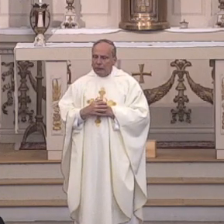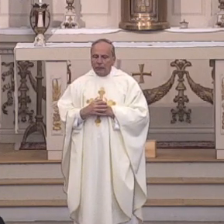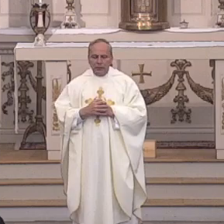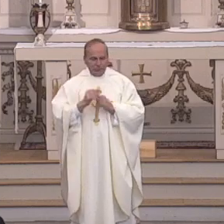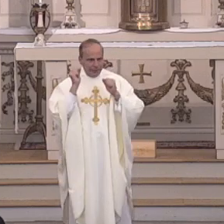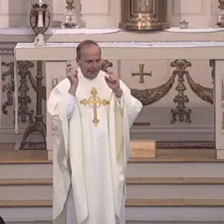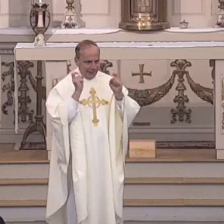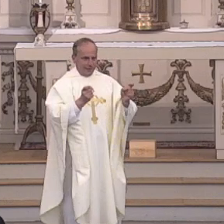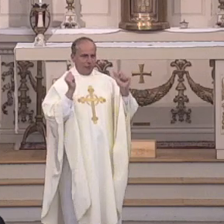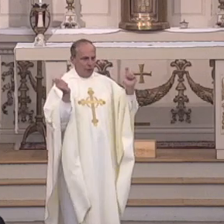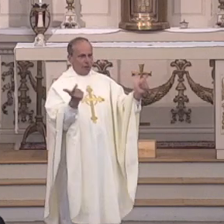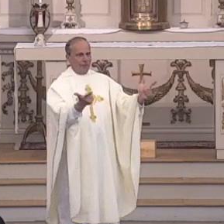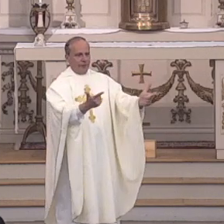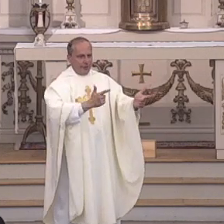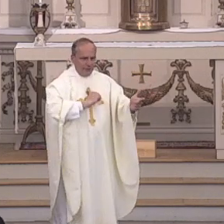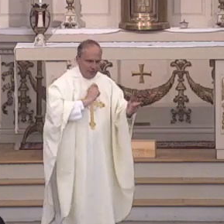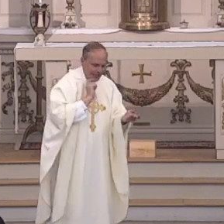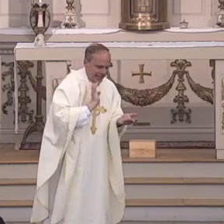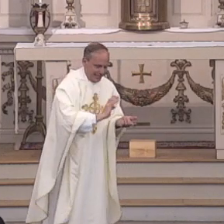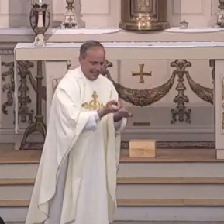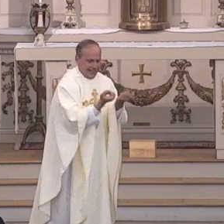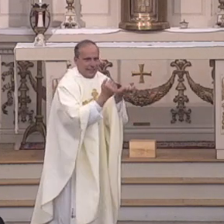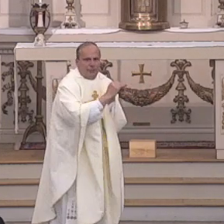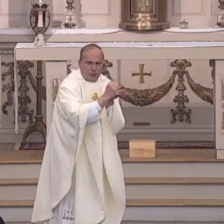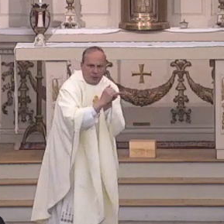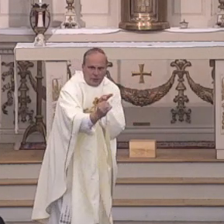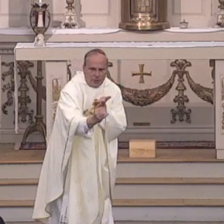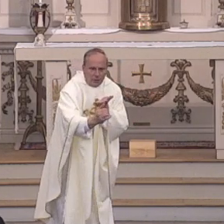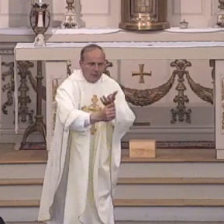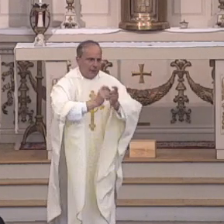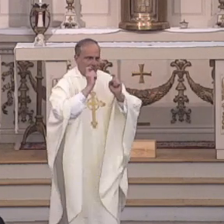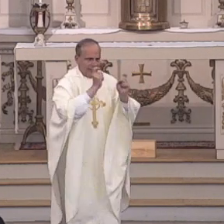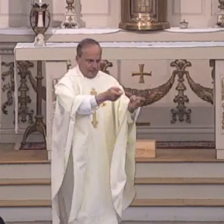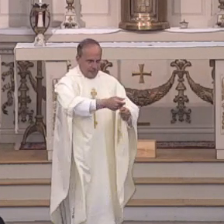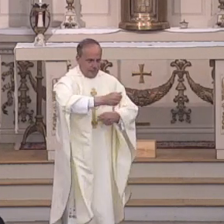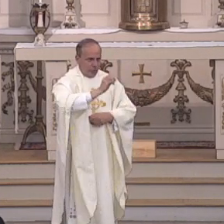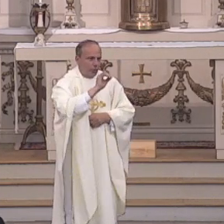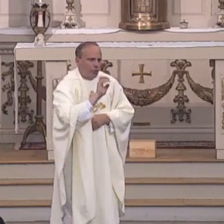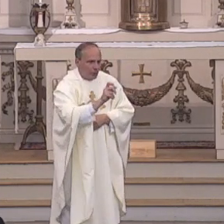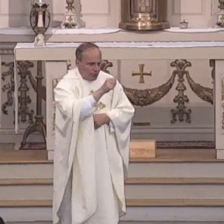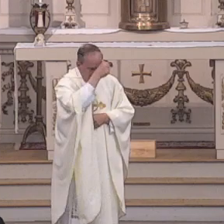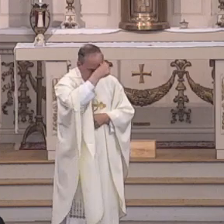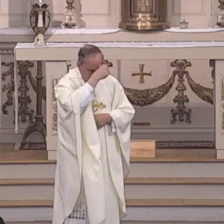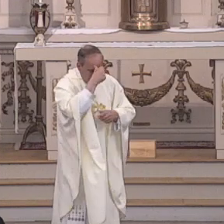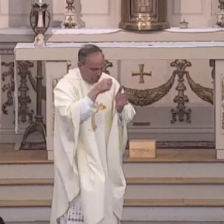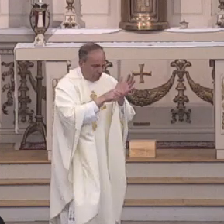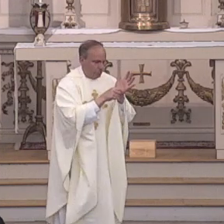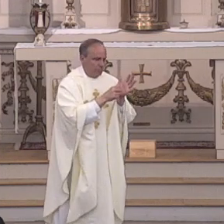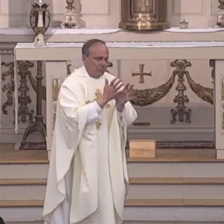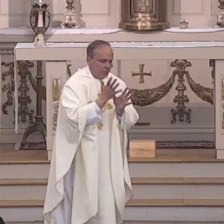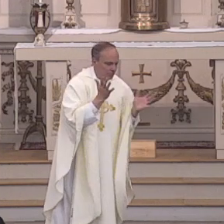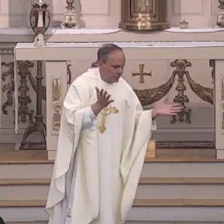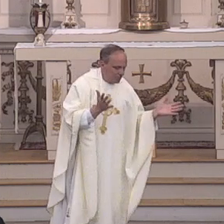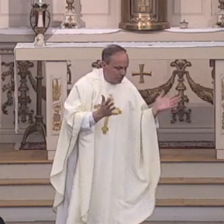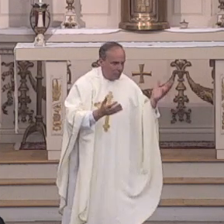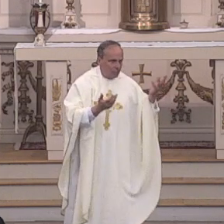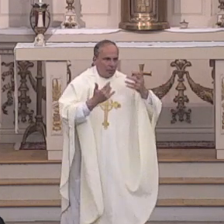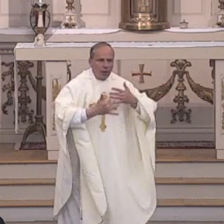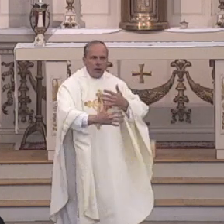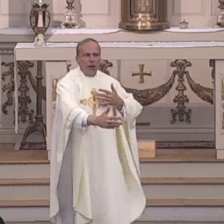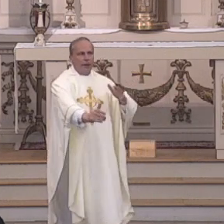Okay. So I gave him the absolution of his sins, the anointing of the